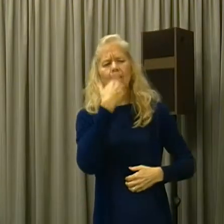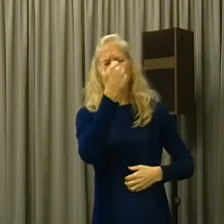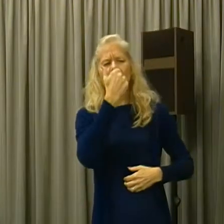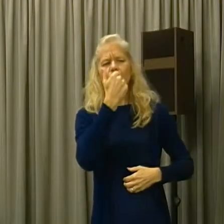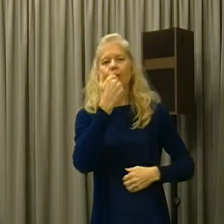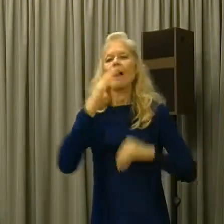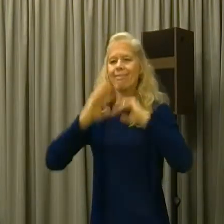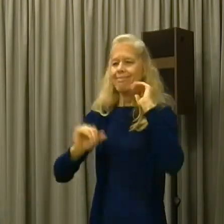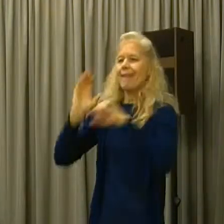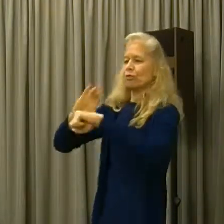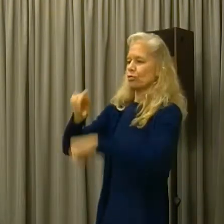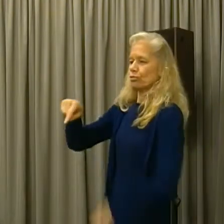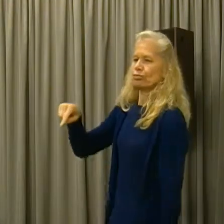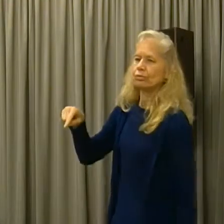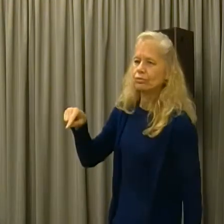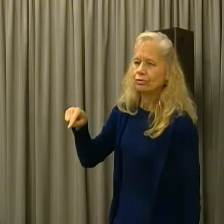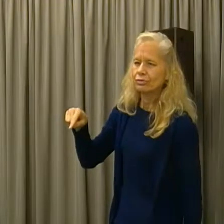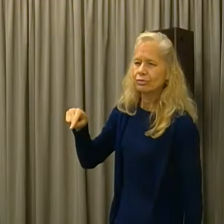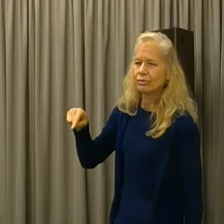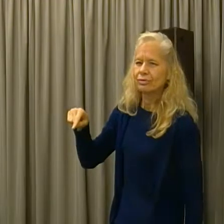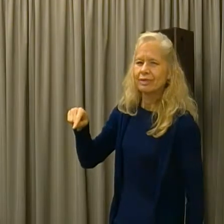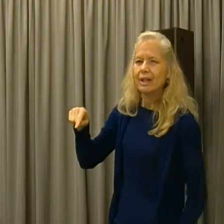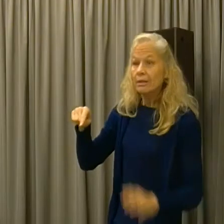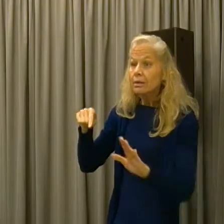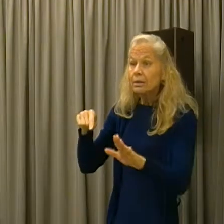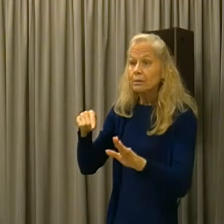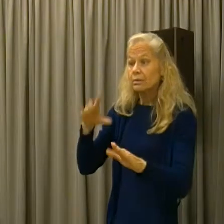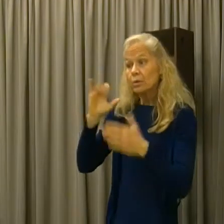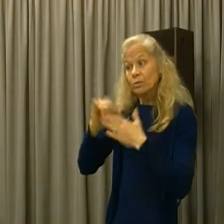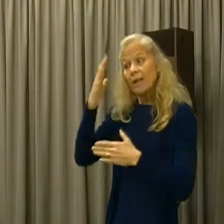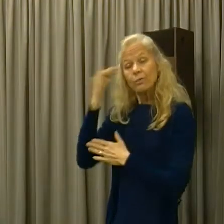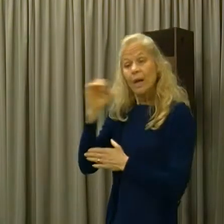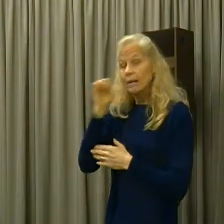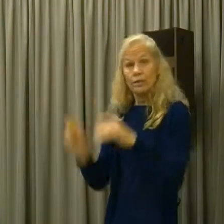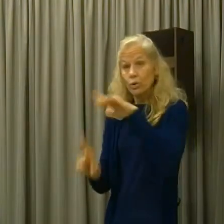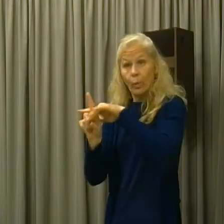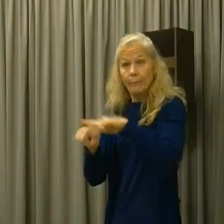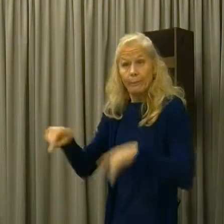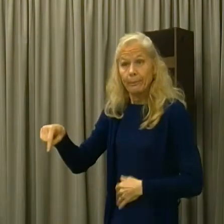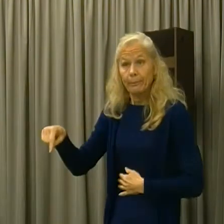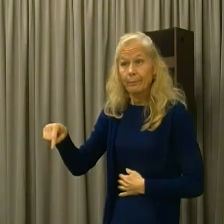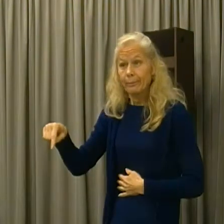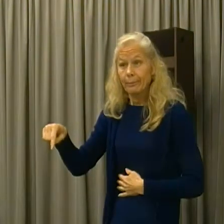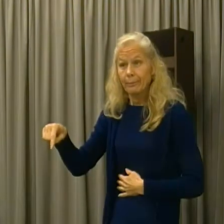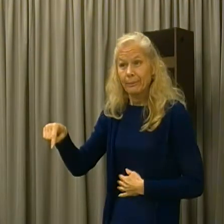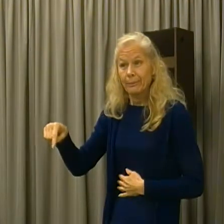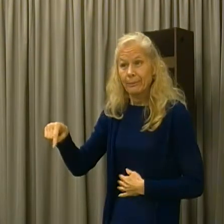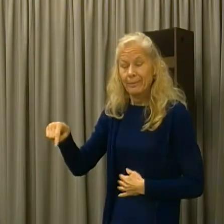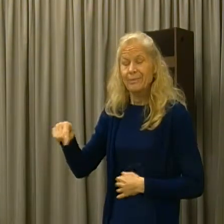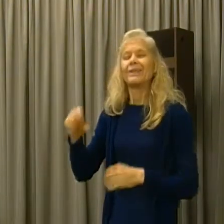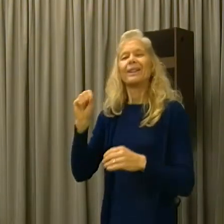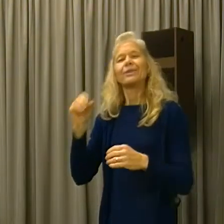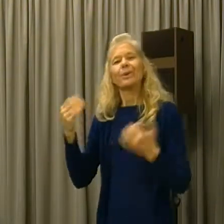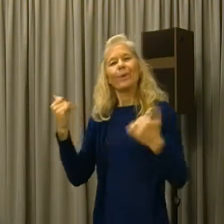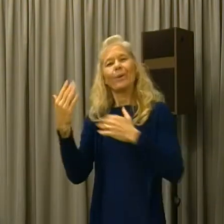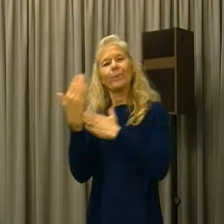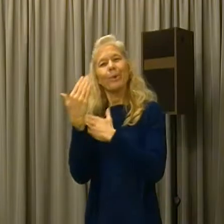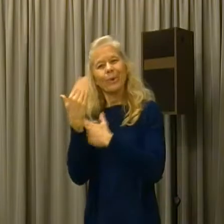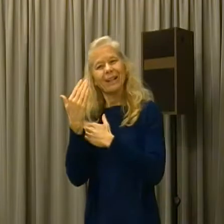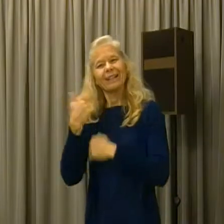And I've entitled the message this morning, God's Think Tank. God's Think Tank. I was thinking